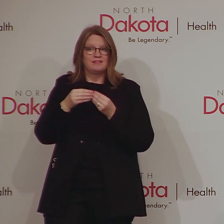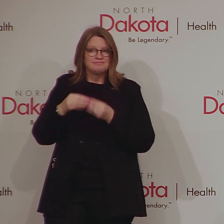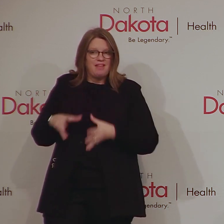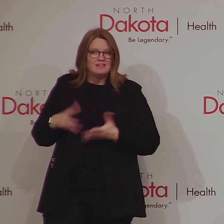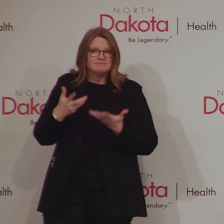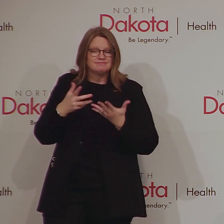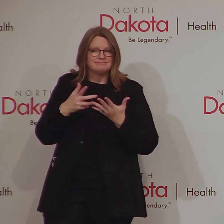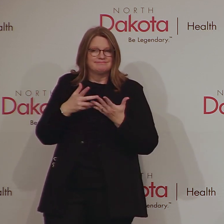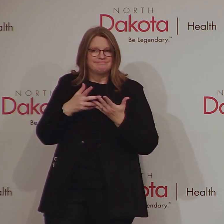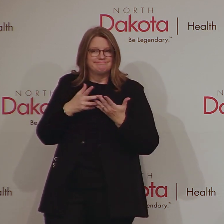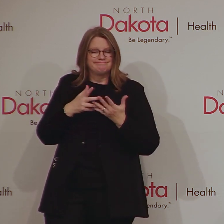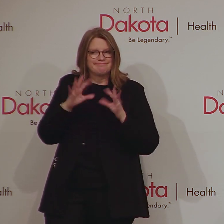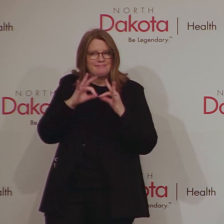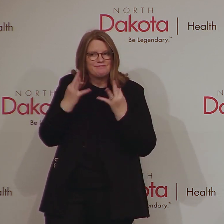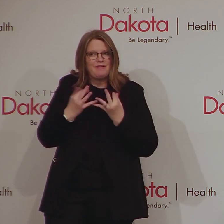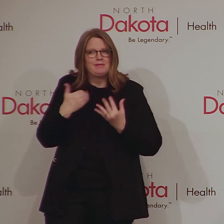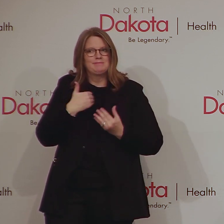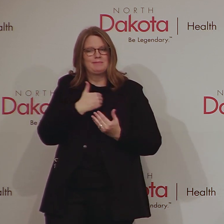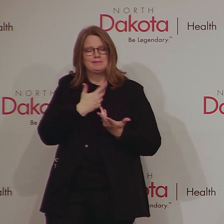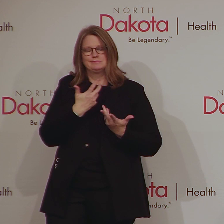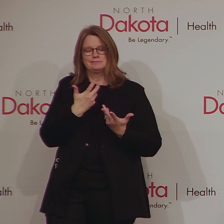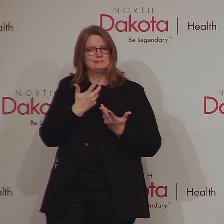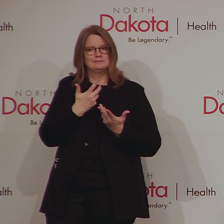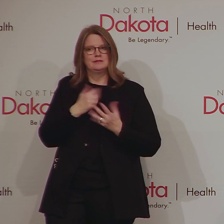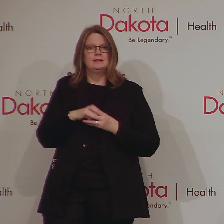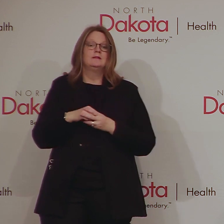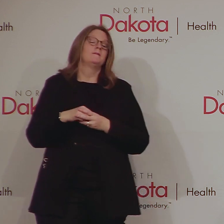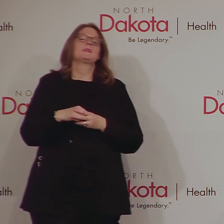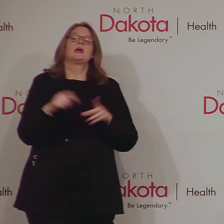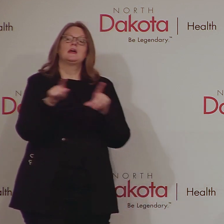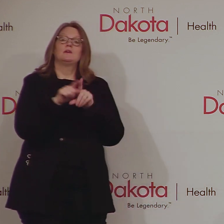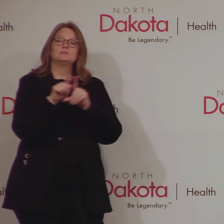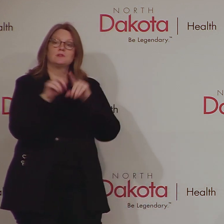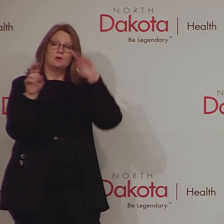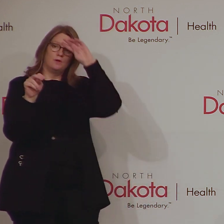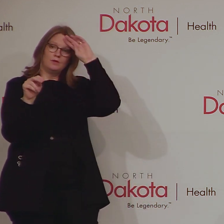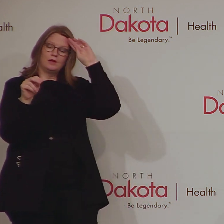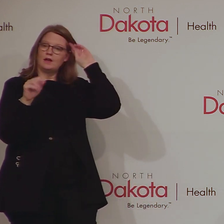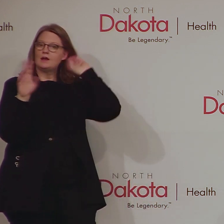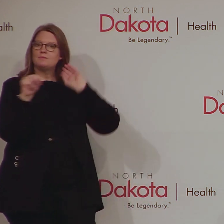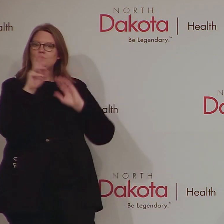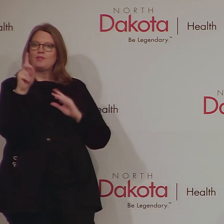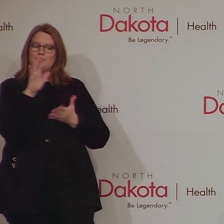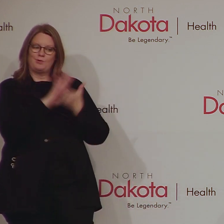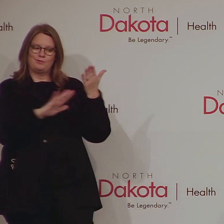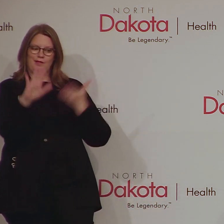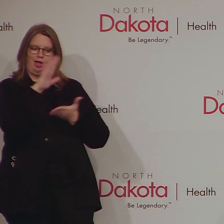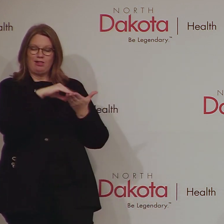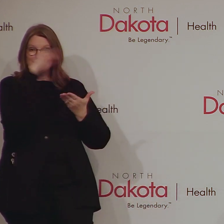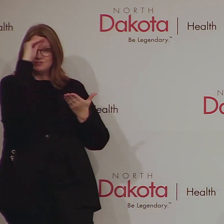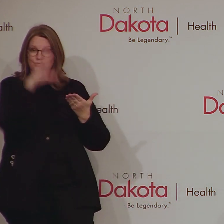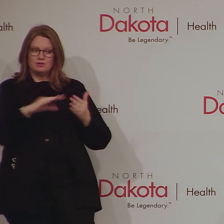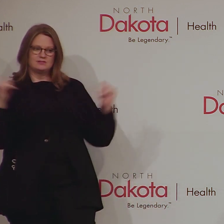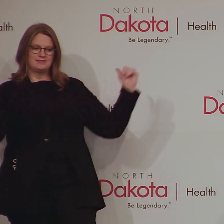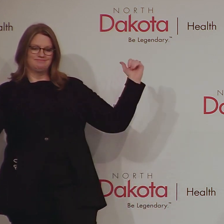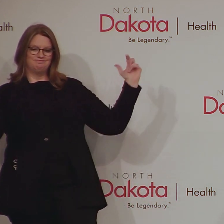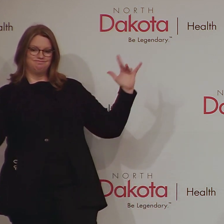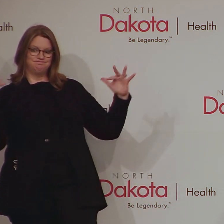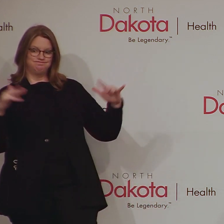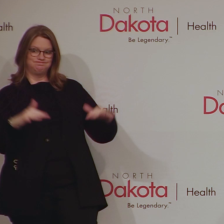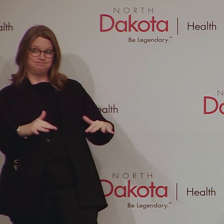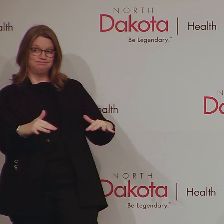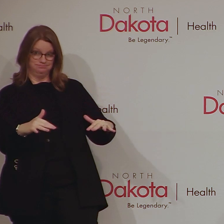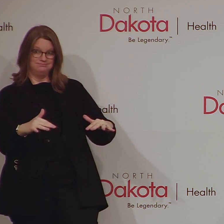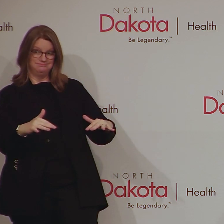COVID-19 pandemic. North Dakota college students are coming back from their midwinter break, and they're doing that right